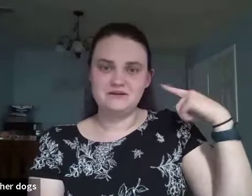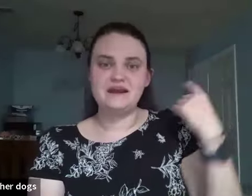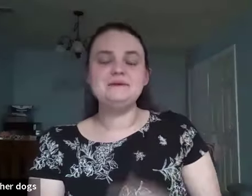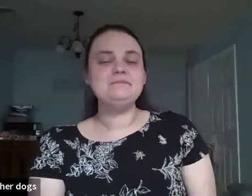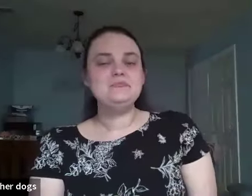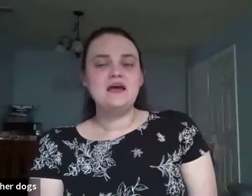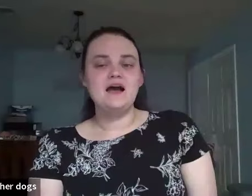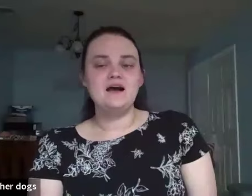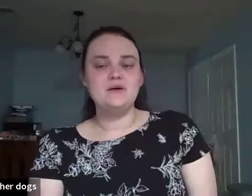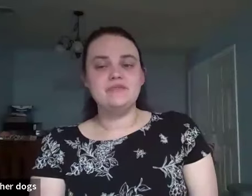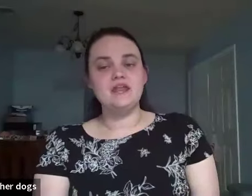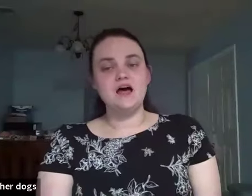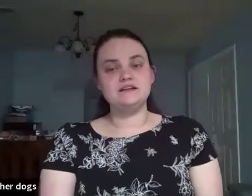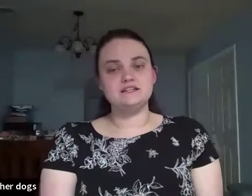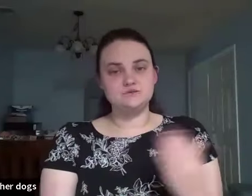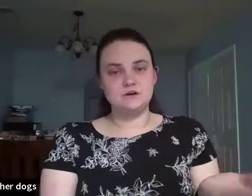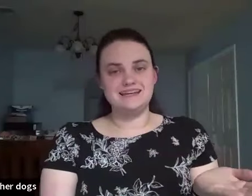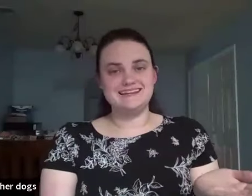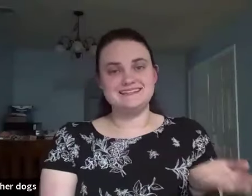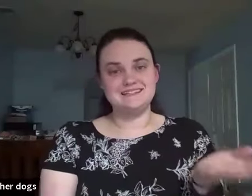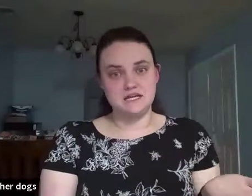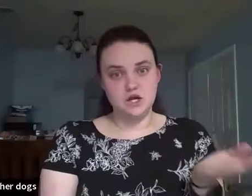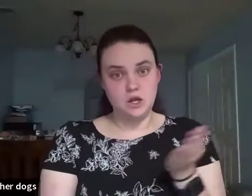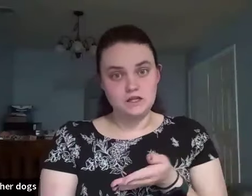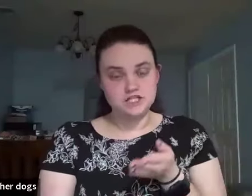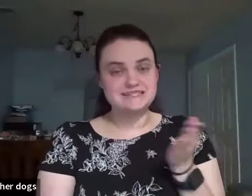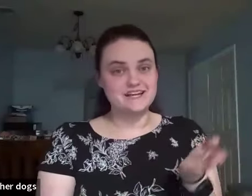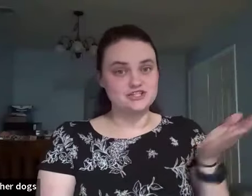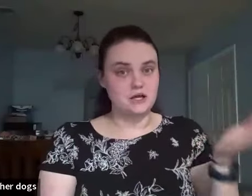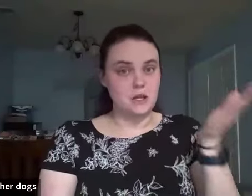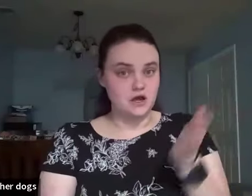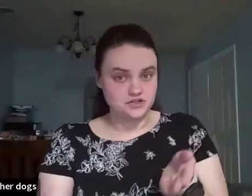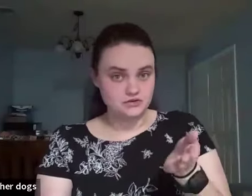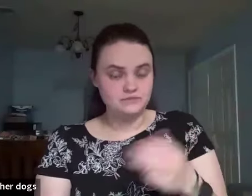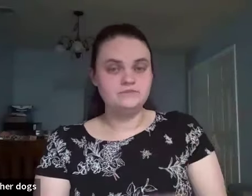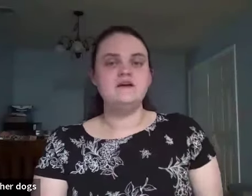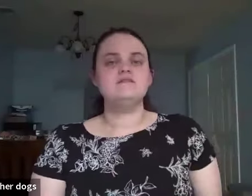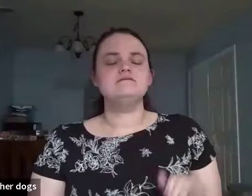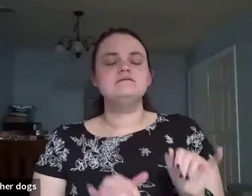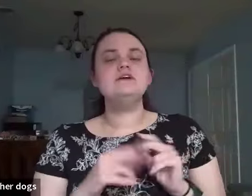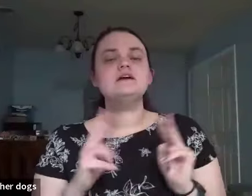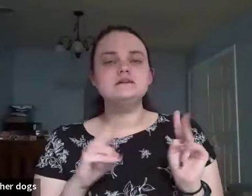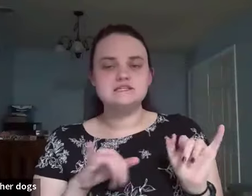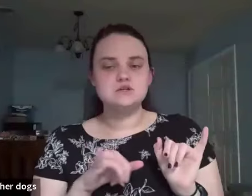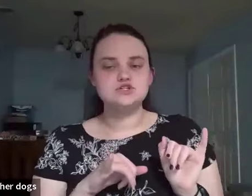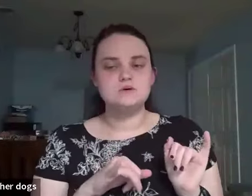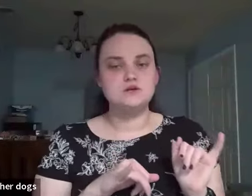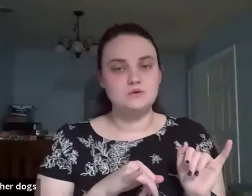All right. The next one is psychology slash psychological. Very similar to